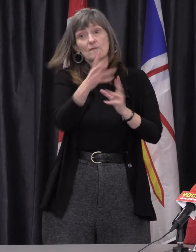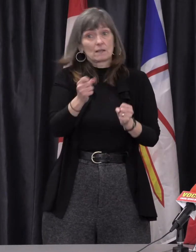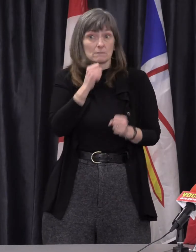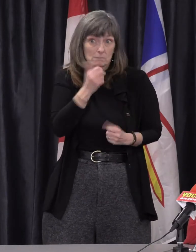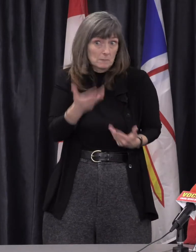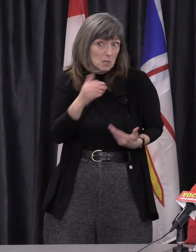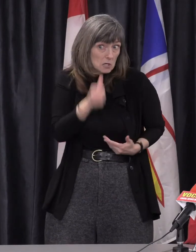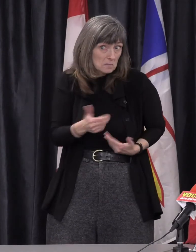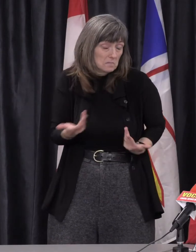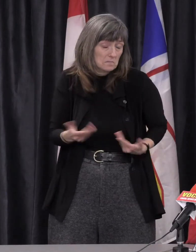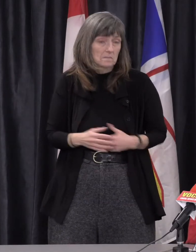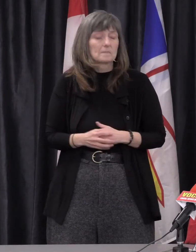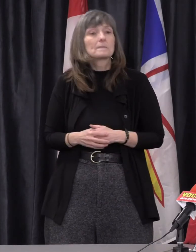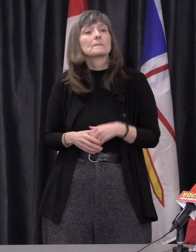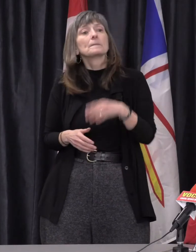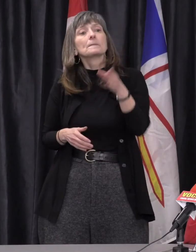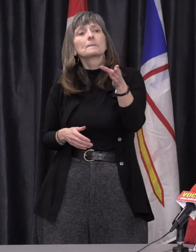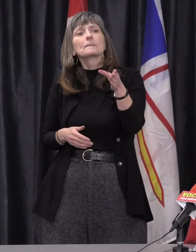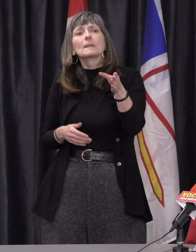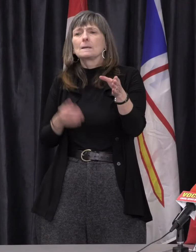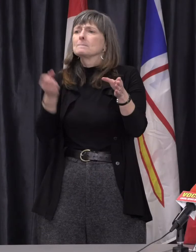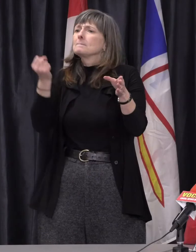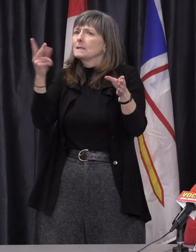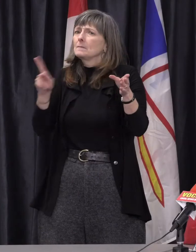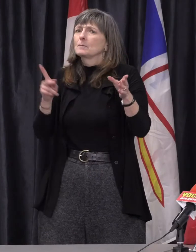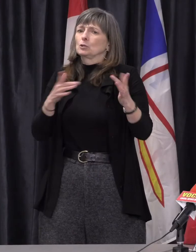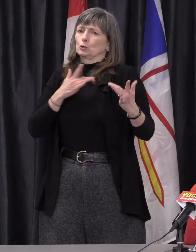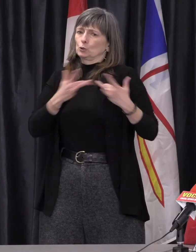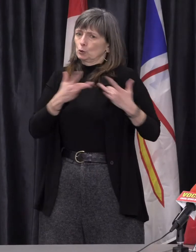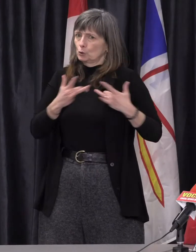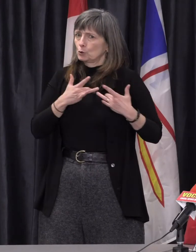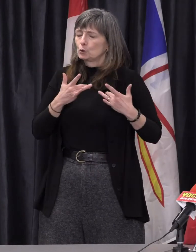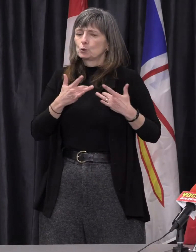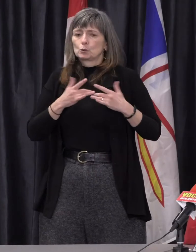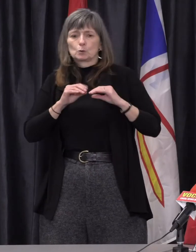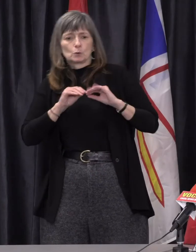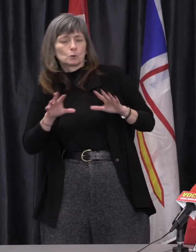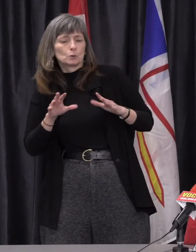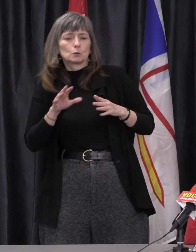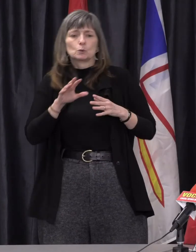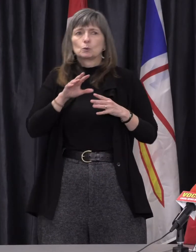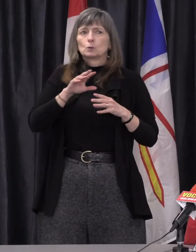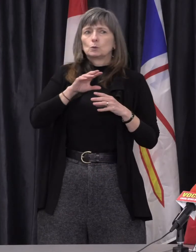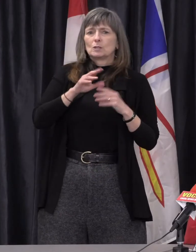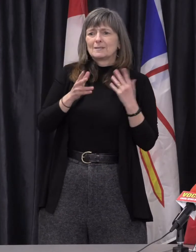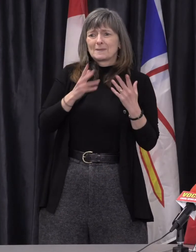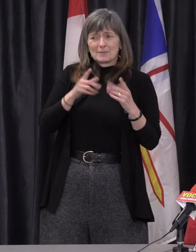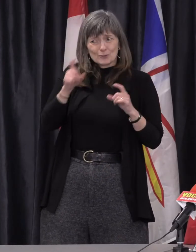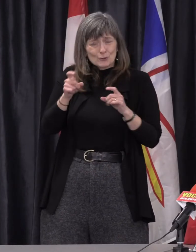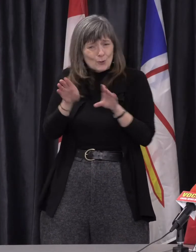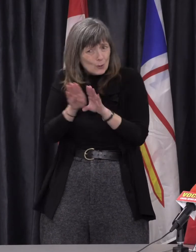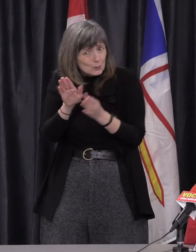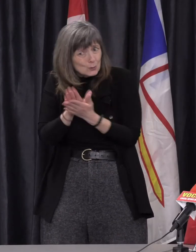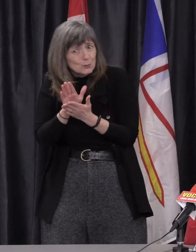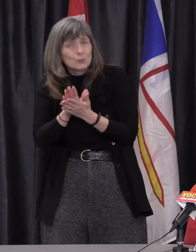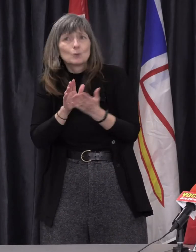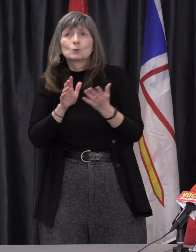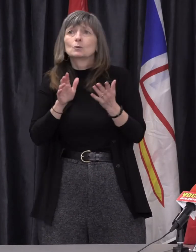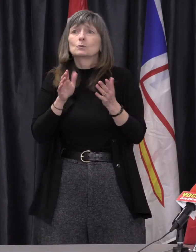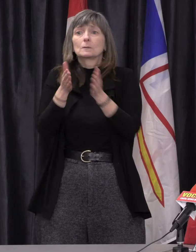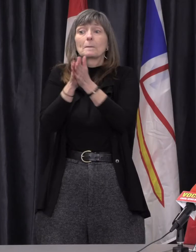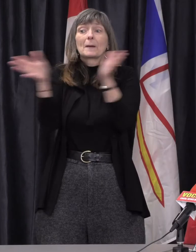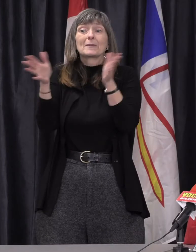people who are really worried about this, and they're saying, maybe closing schools, closing down